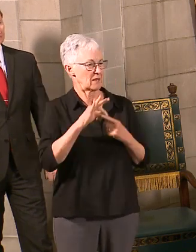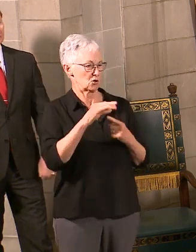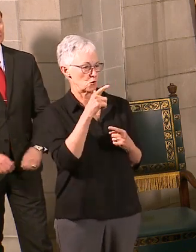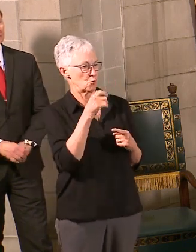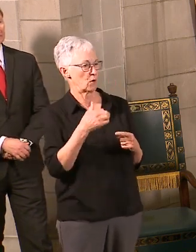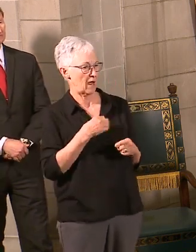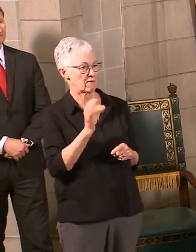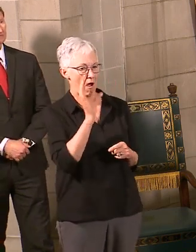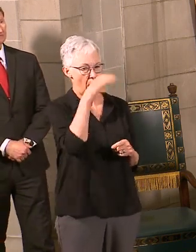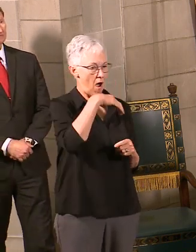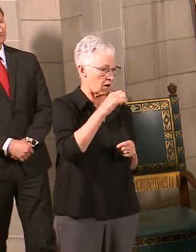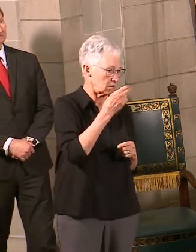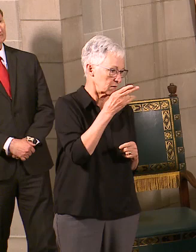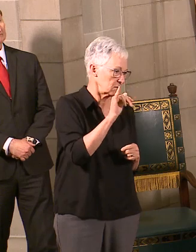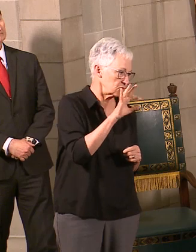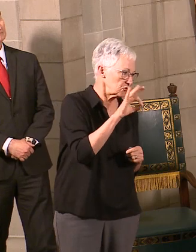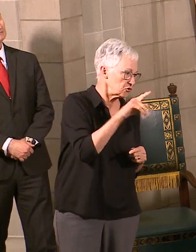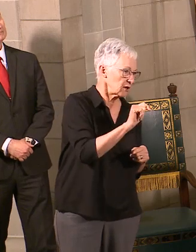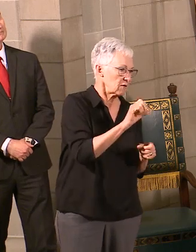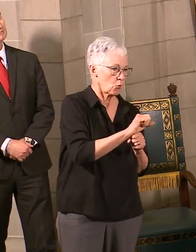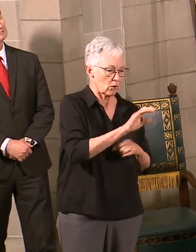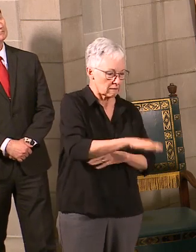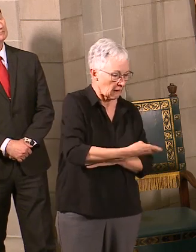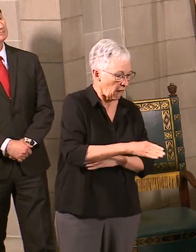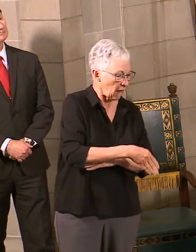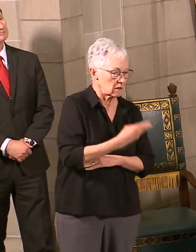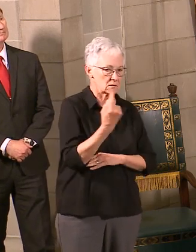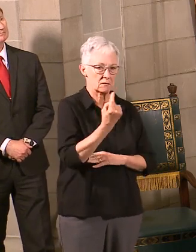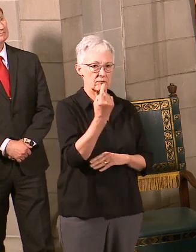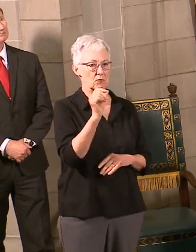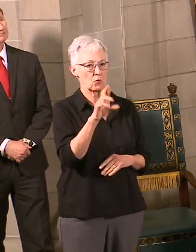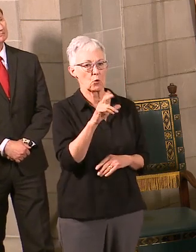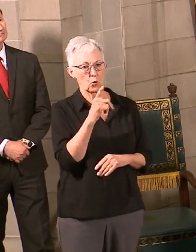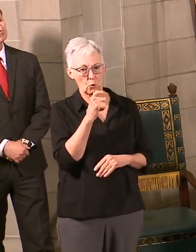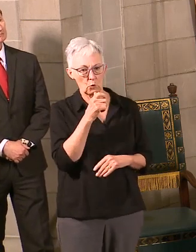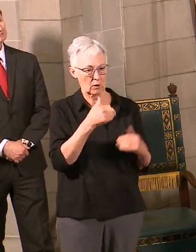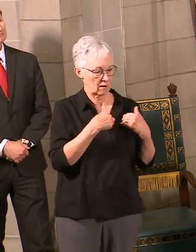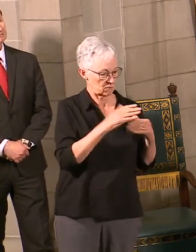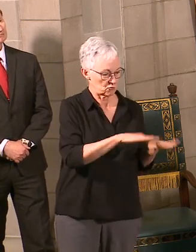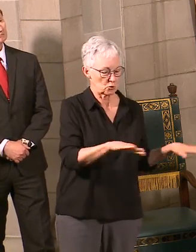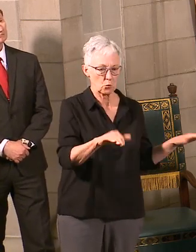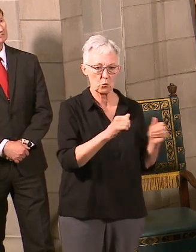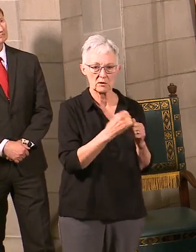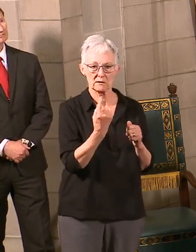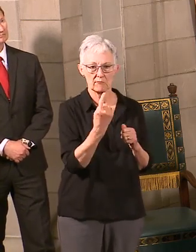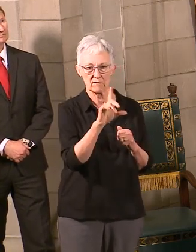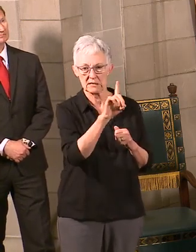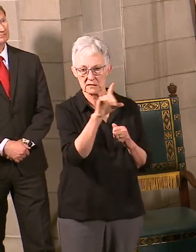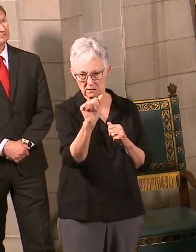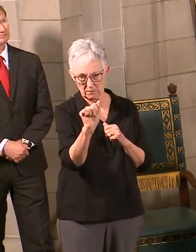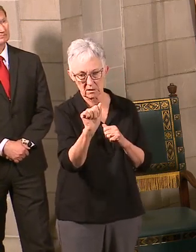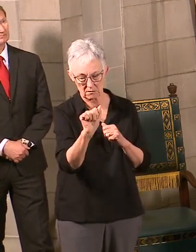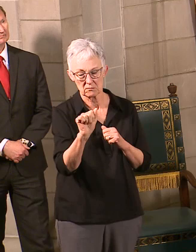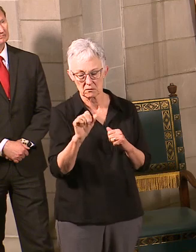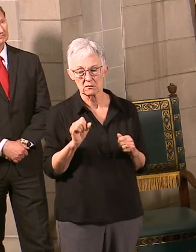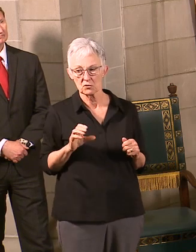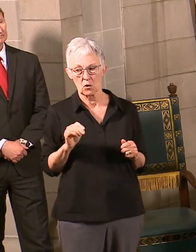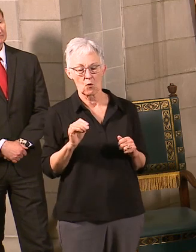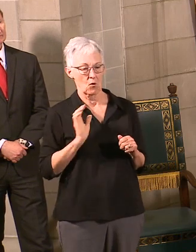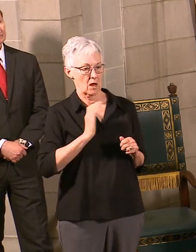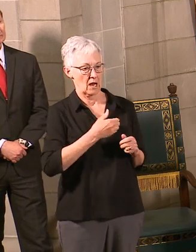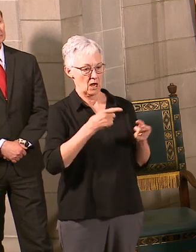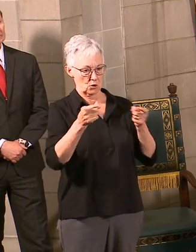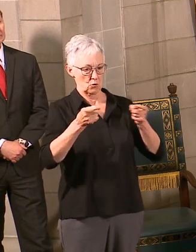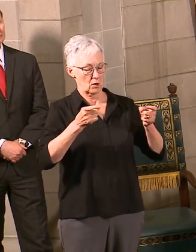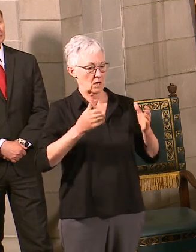with a disability and so forth. That will be some of the flexibility the Department of Health and Human Services now has to be able to do. So Stephanie Beasley, who is our